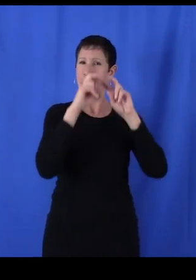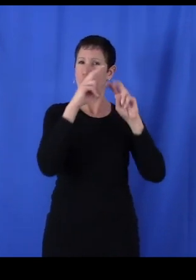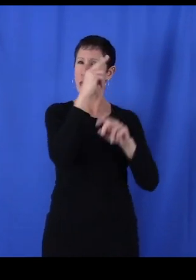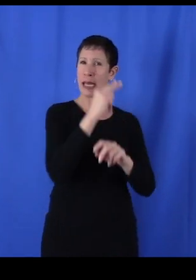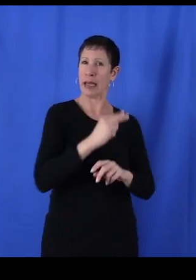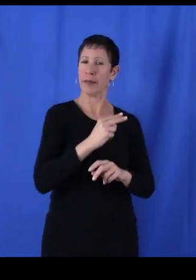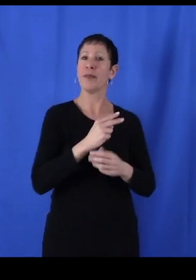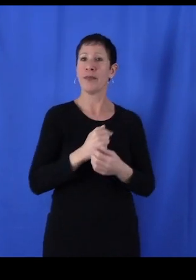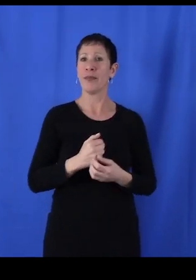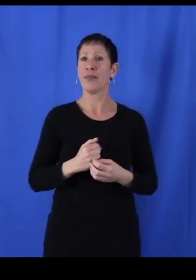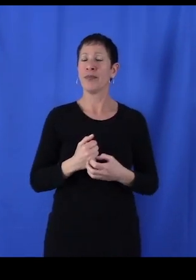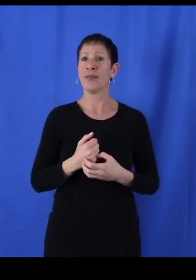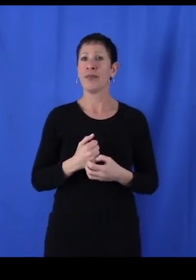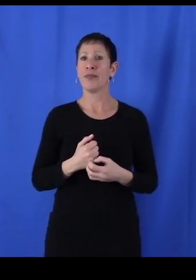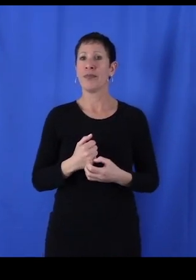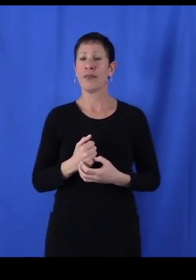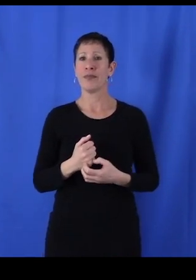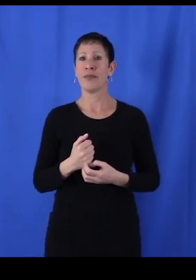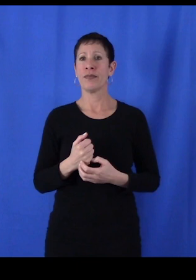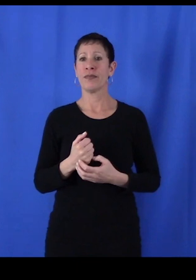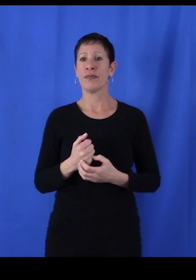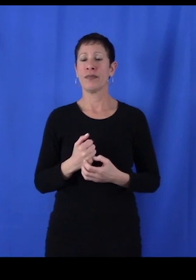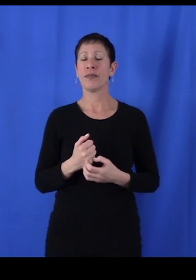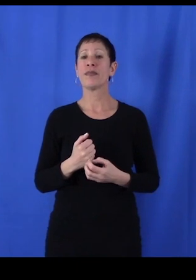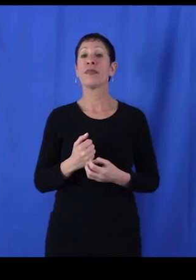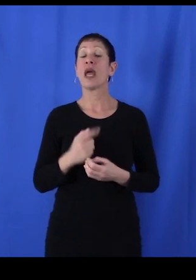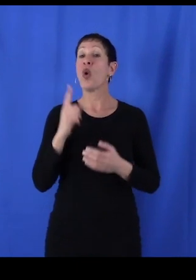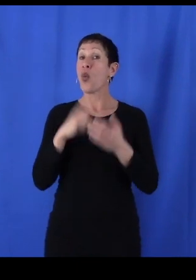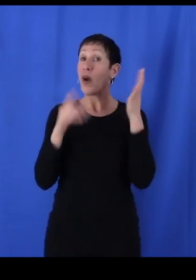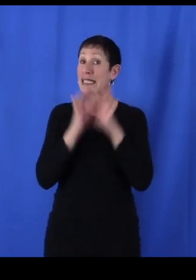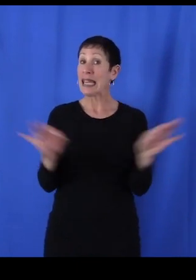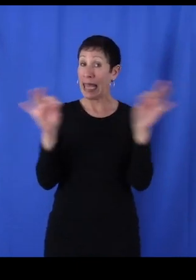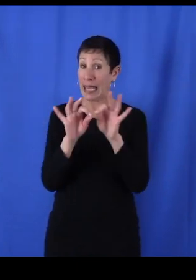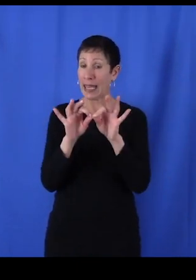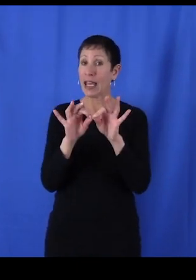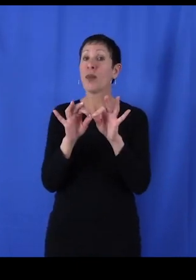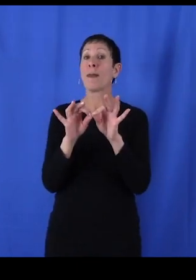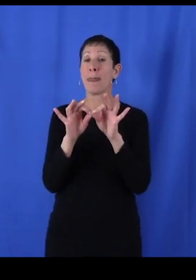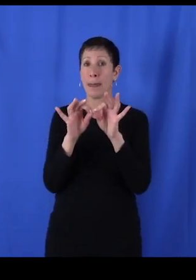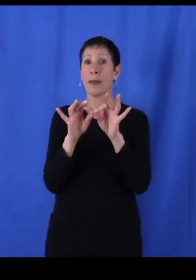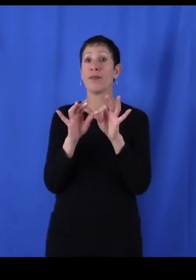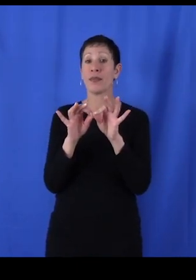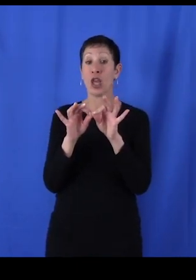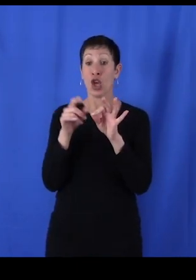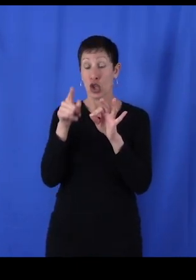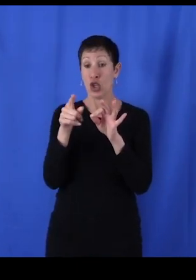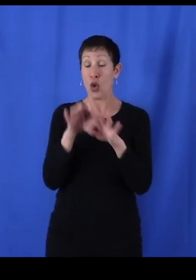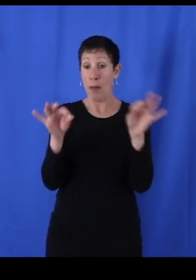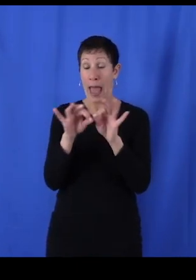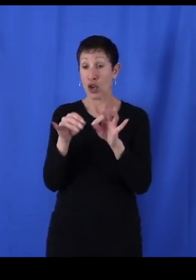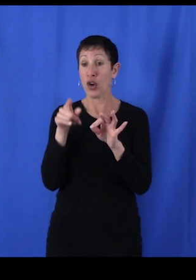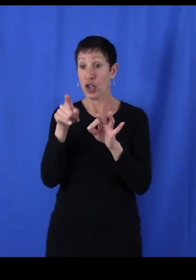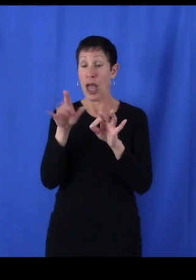at these closely. Now, what's key is that you matter, your actions